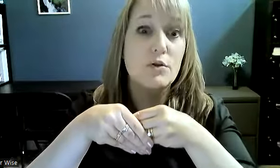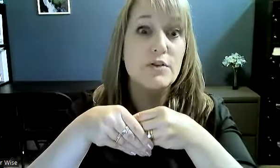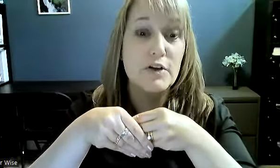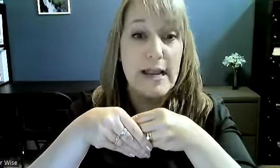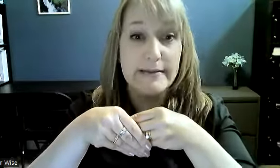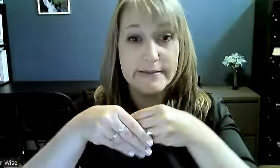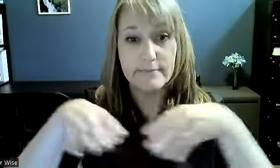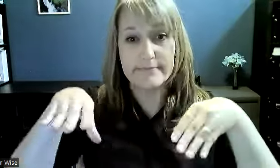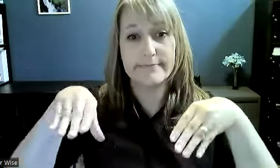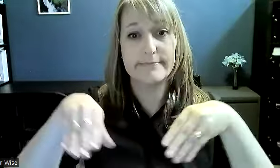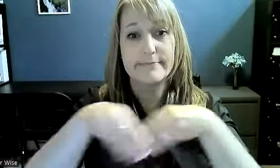your hands.